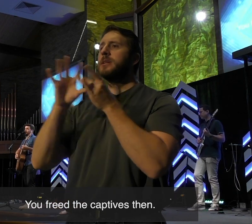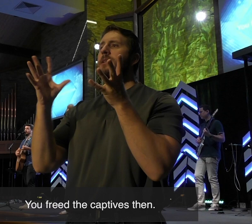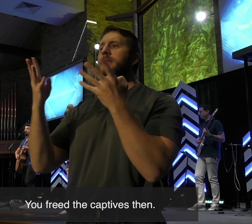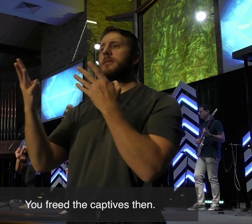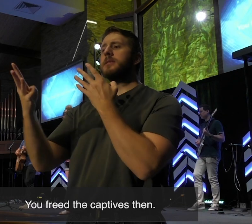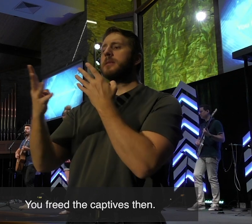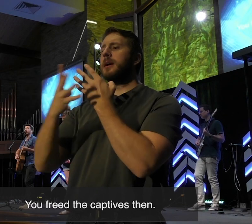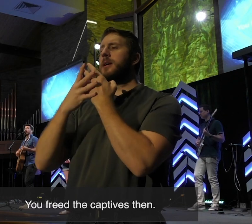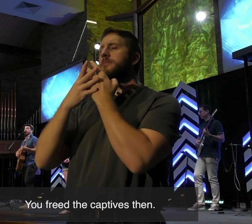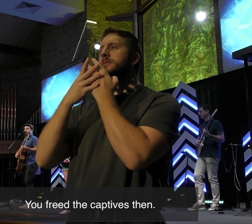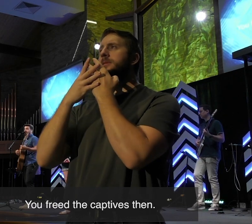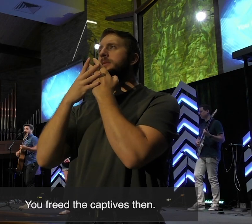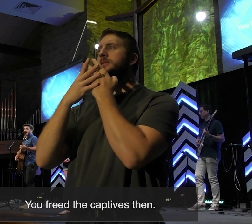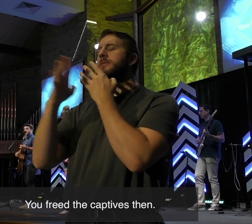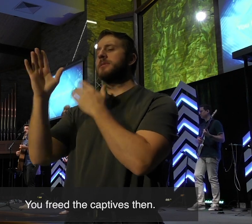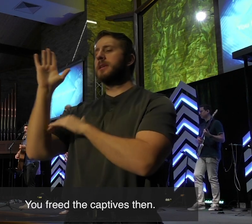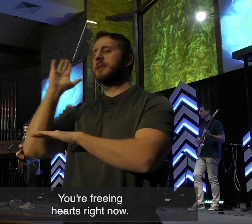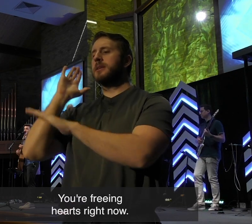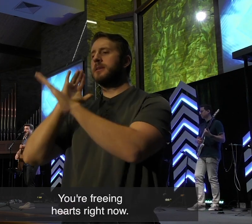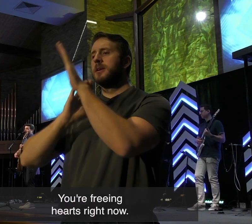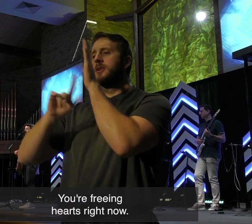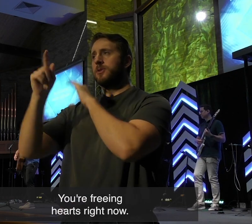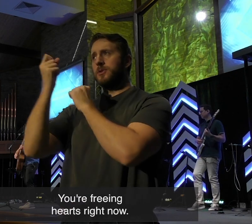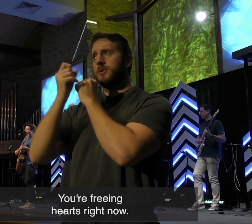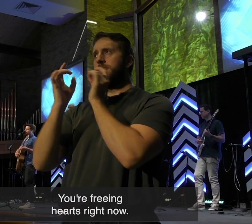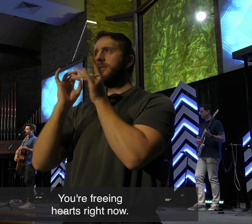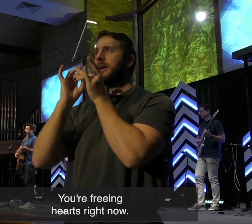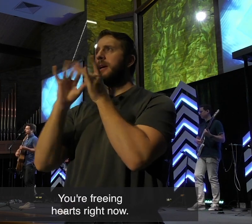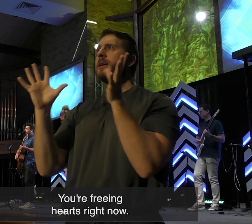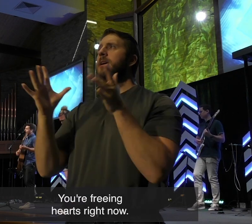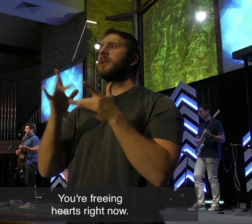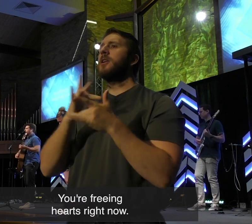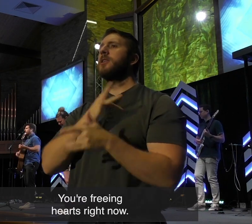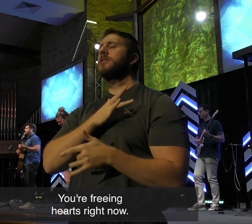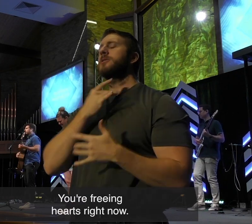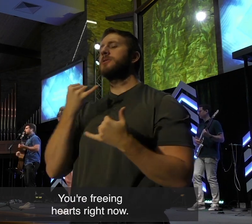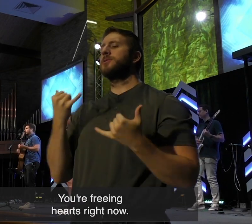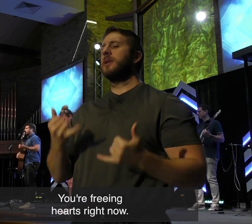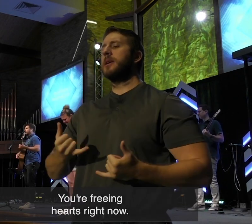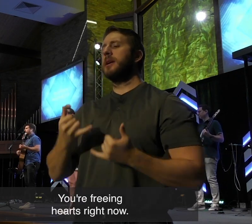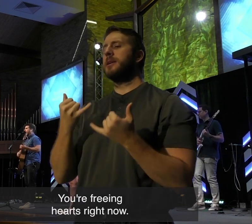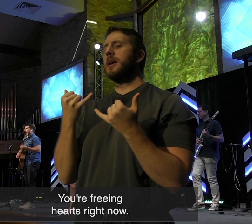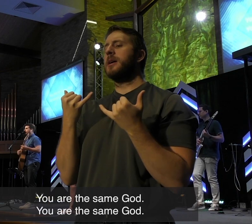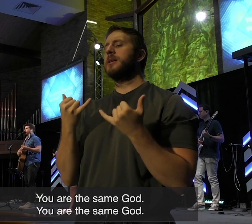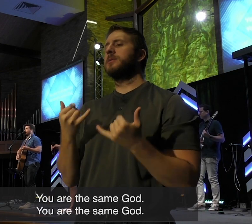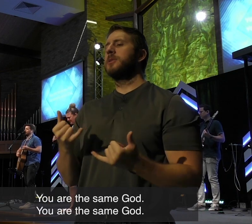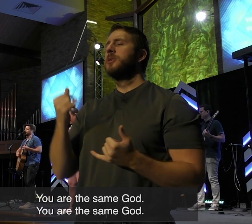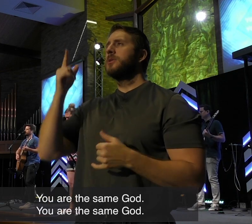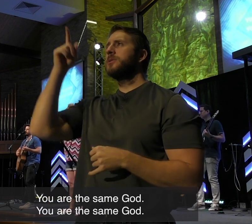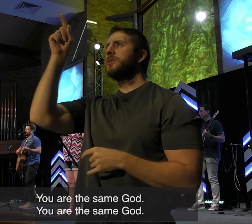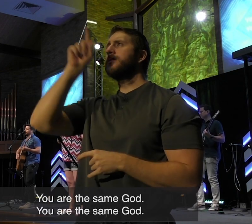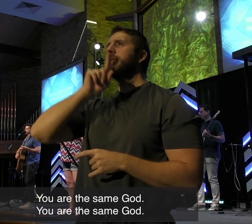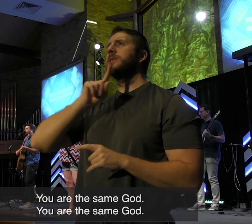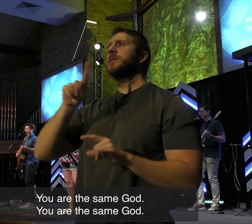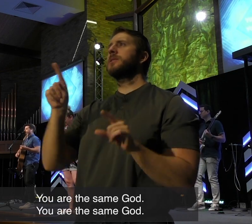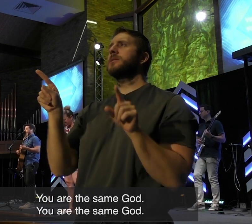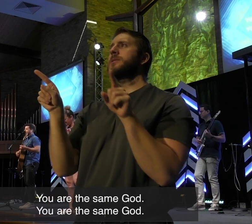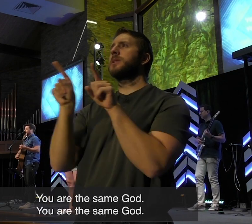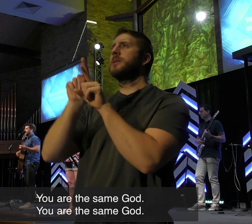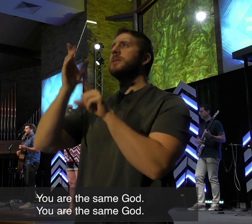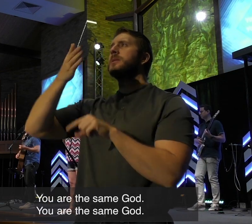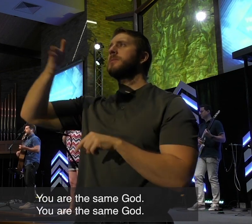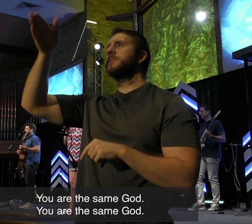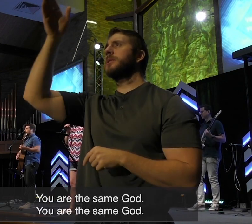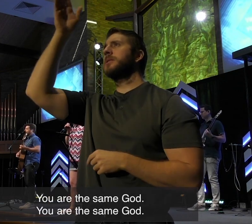You freed the captives then, you're freeing hearts right now. You are